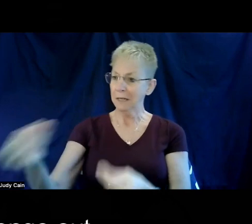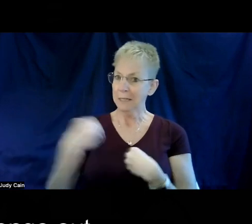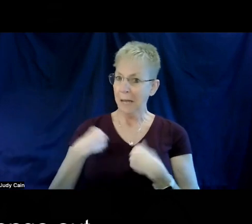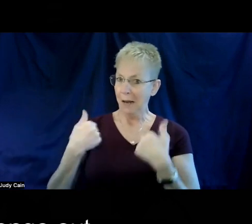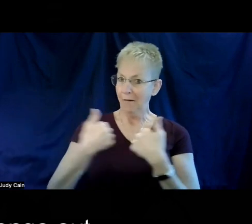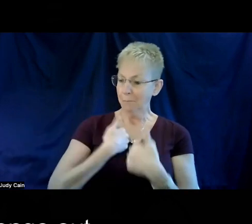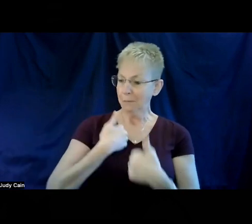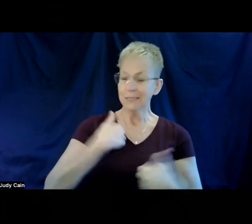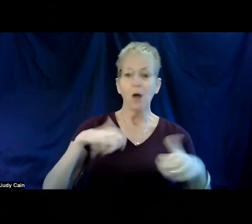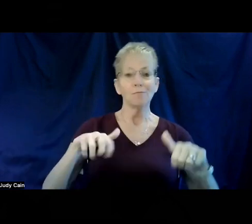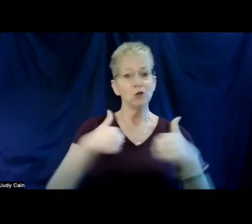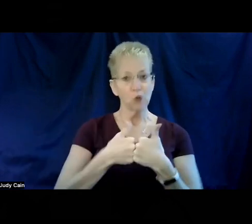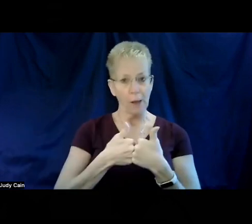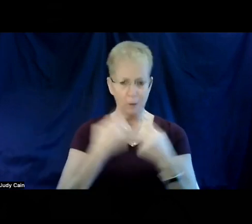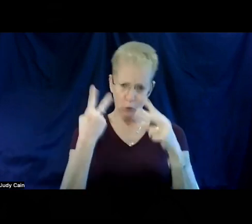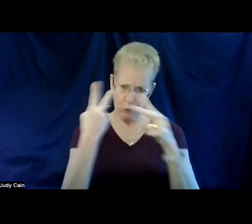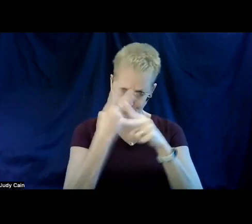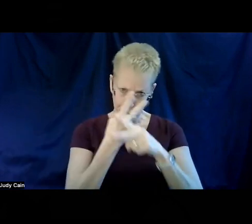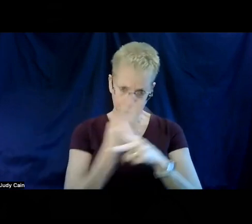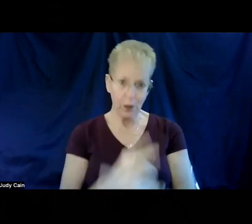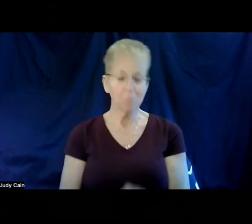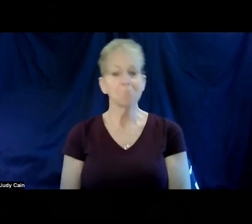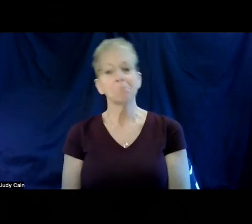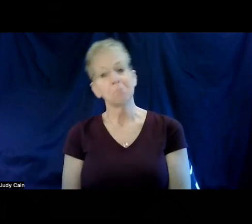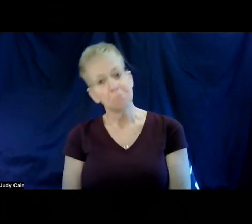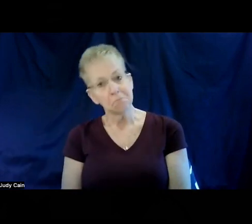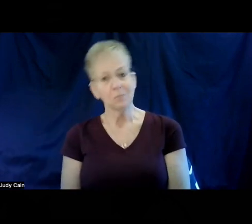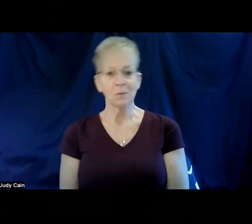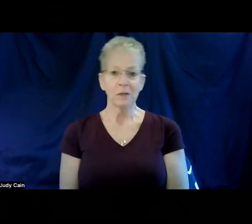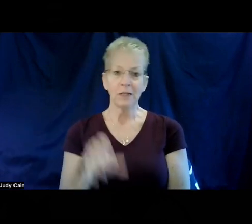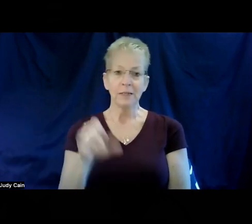myself. Um, and